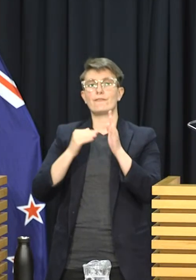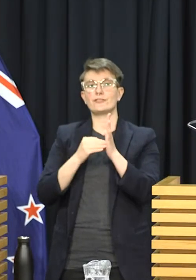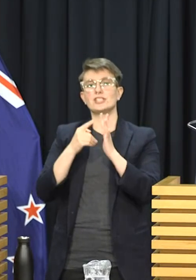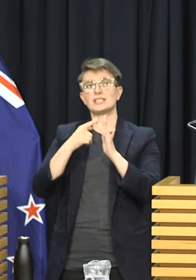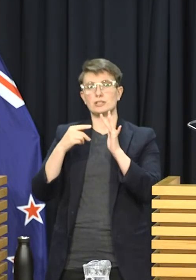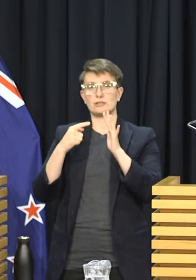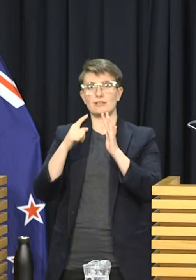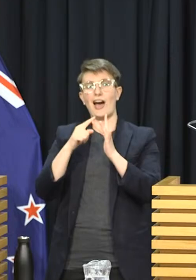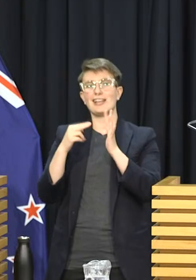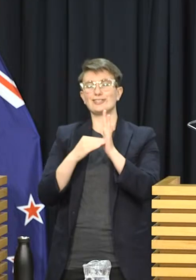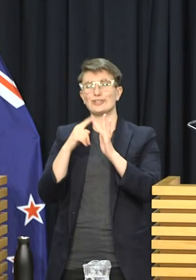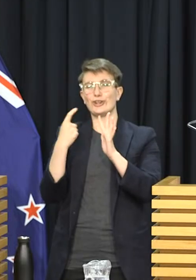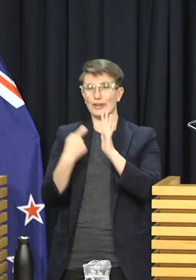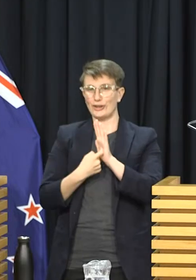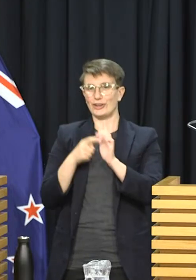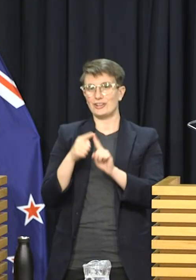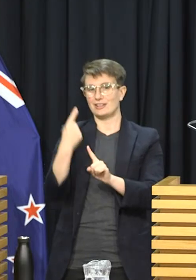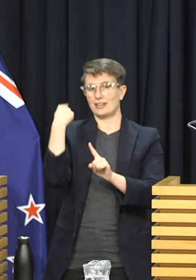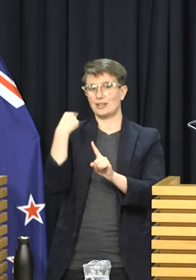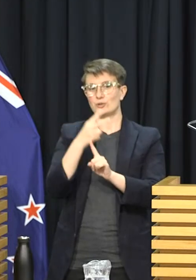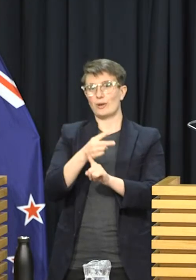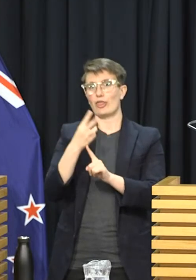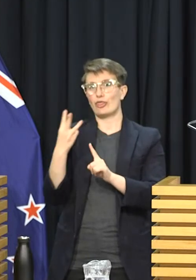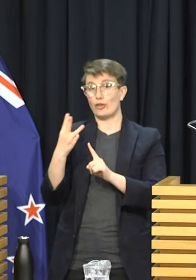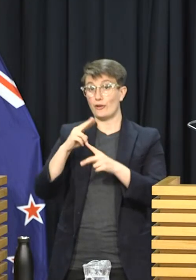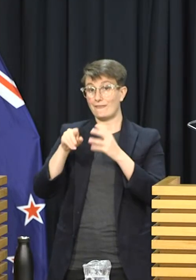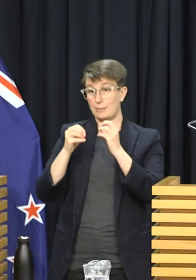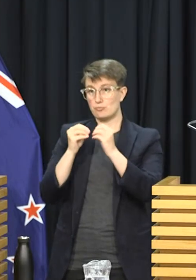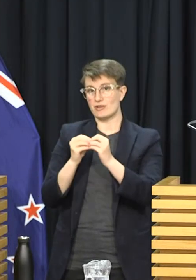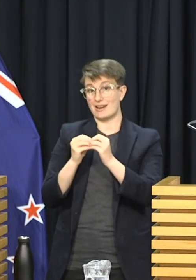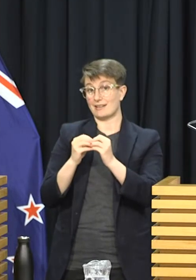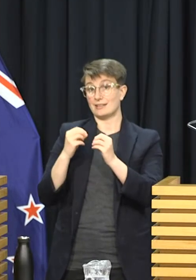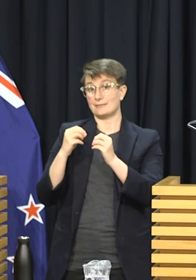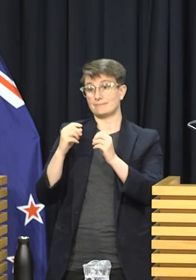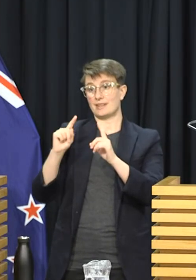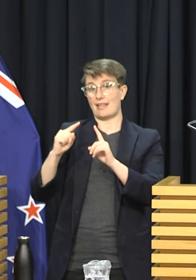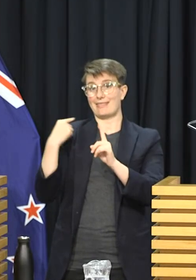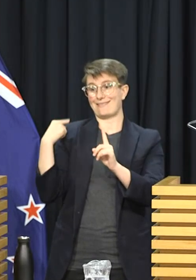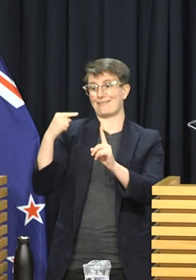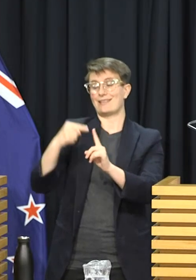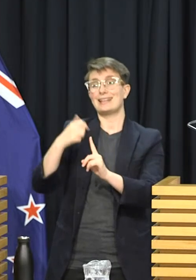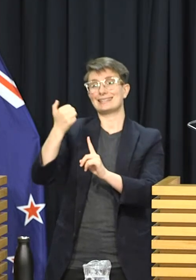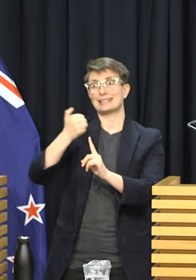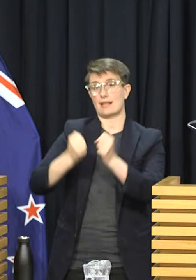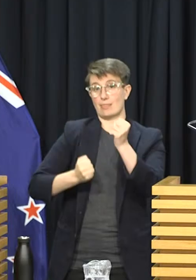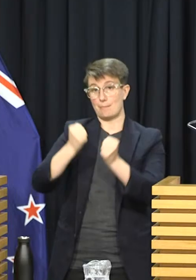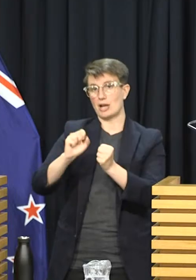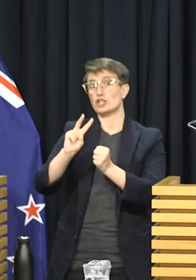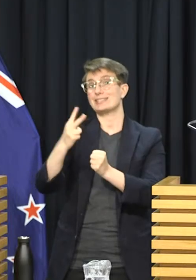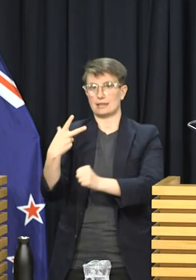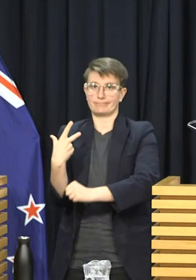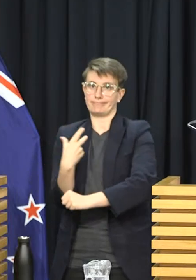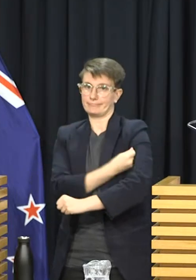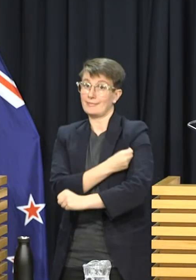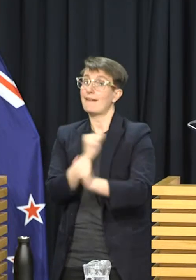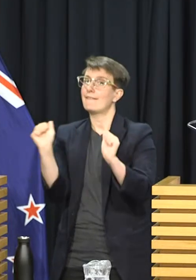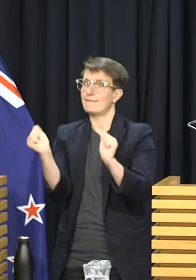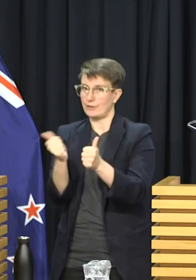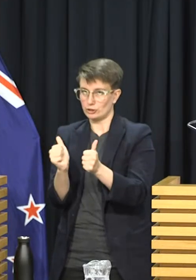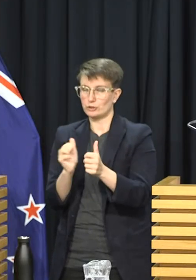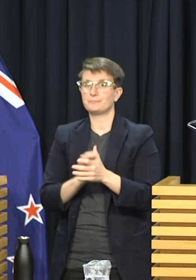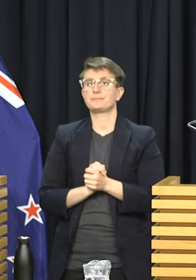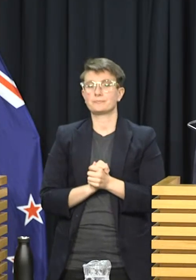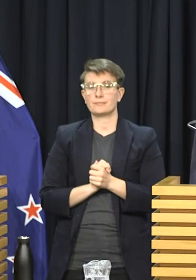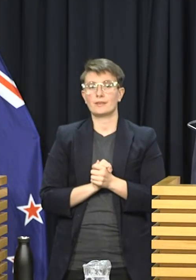of February, and they had just received the second dose on the 16th of March. I have one confirmed